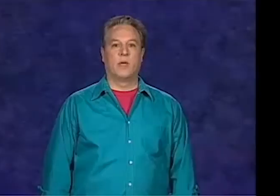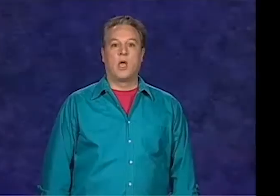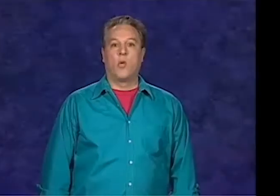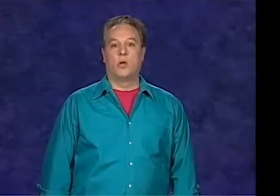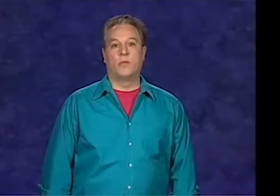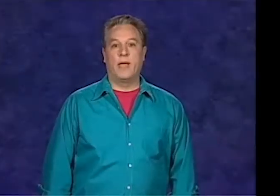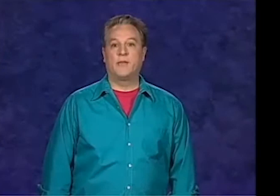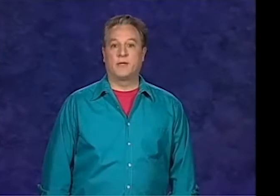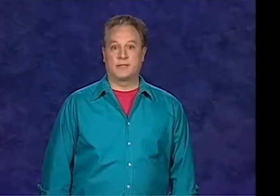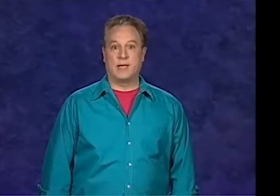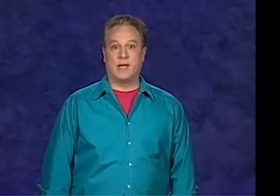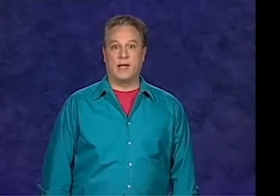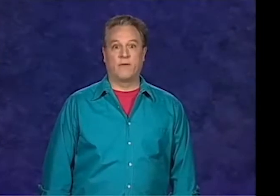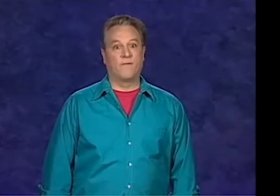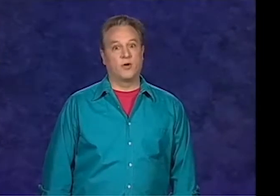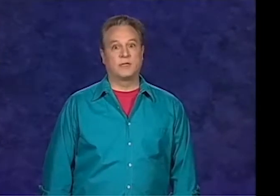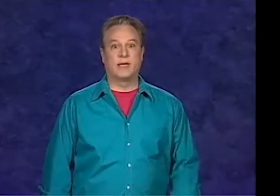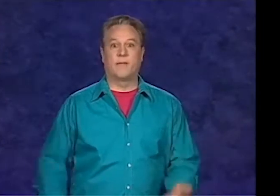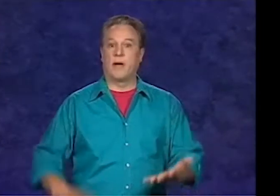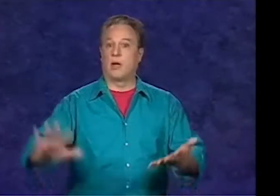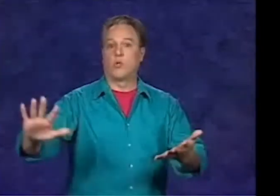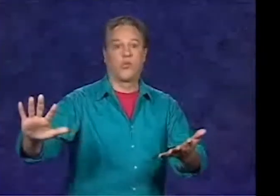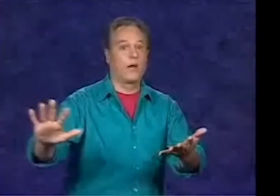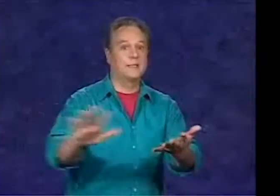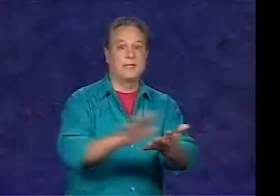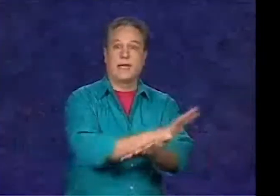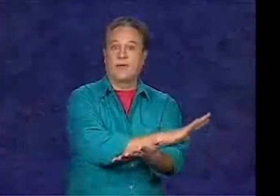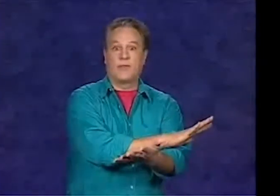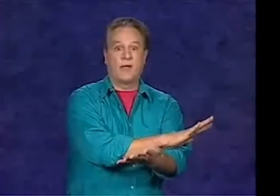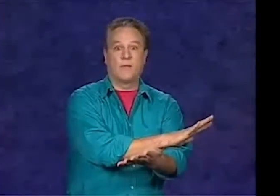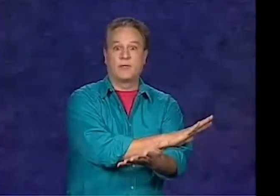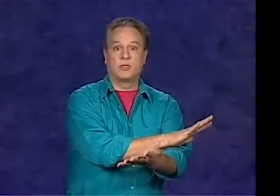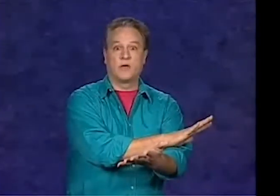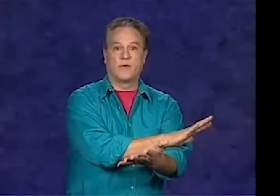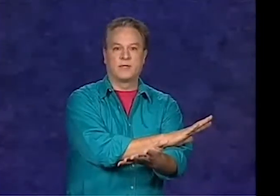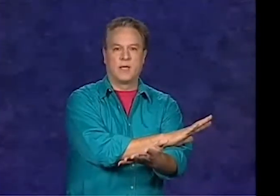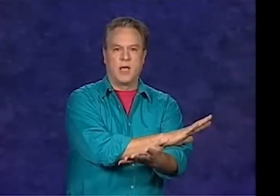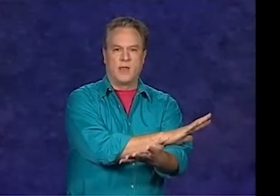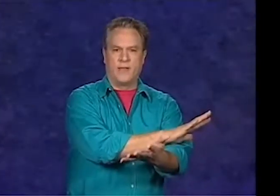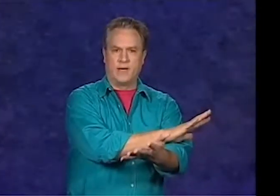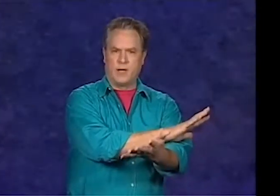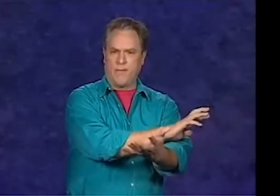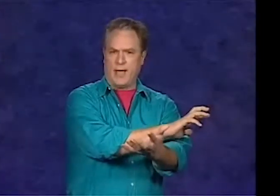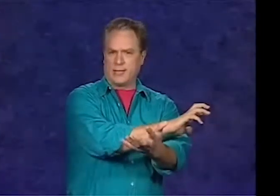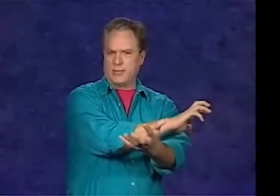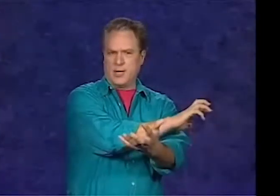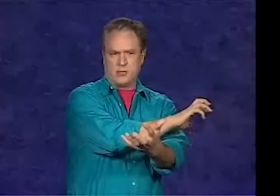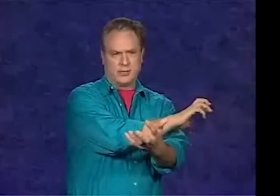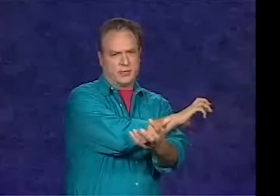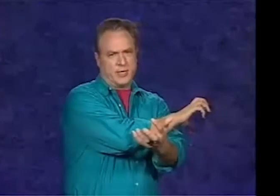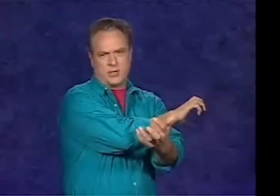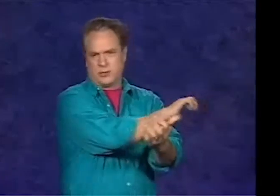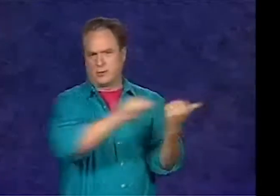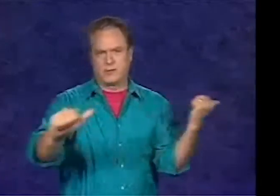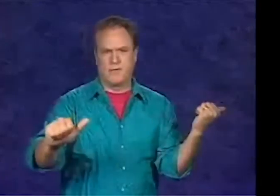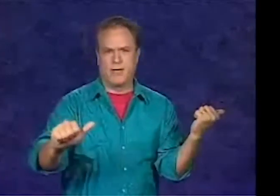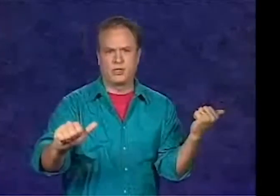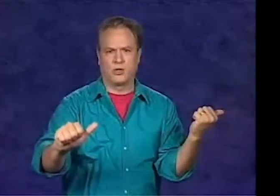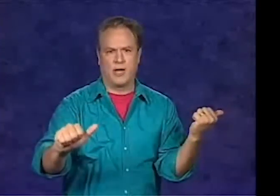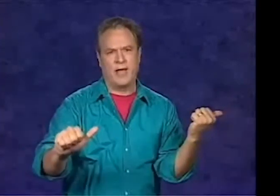When we make this sign, first think about erasing everything from the surface, then come back knuckle to knuckles to make sure everything is